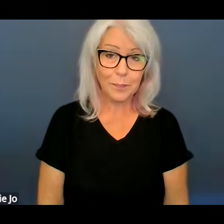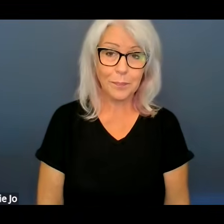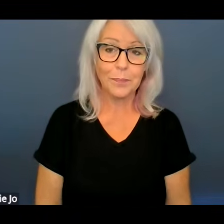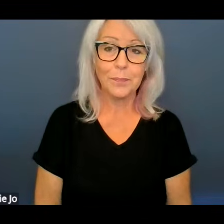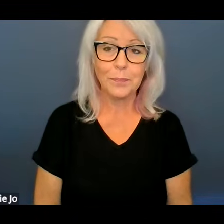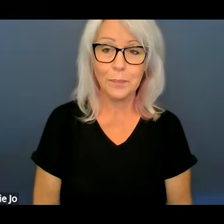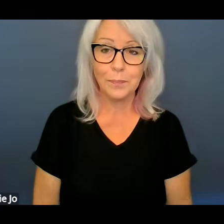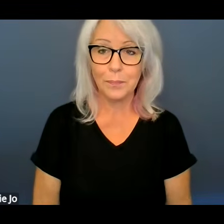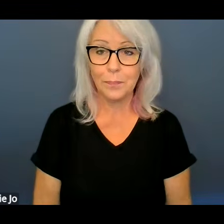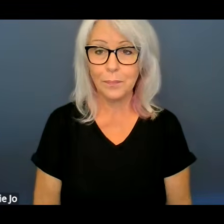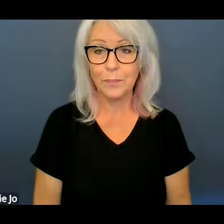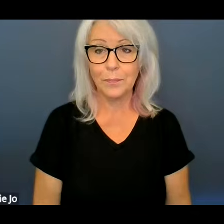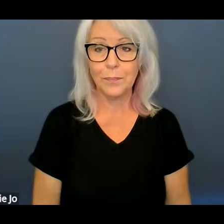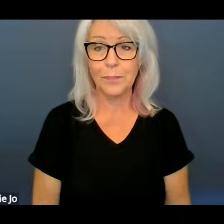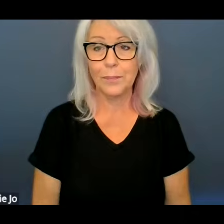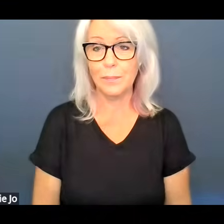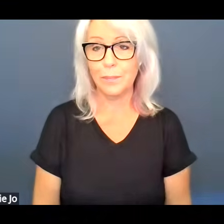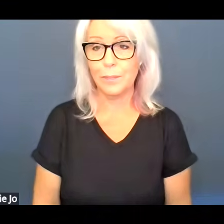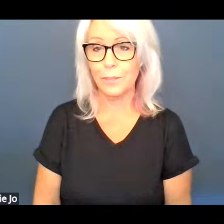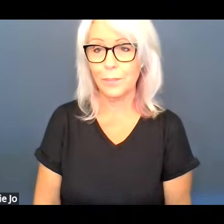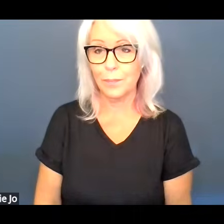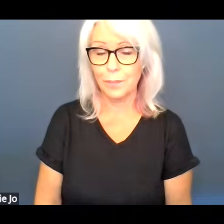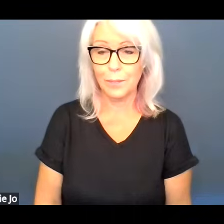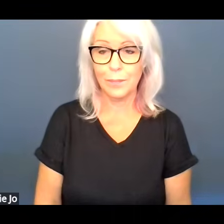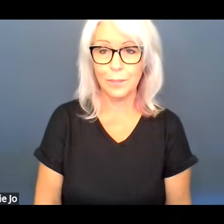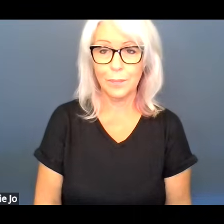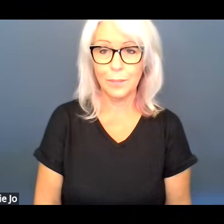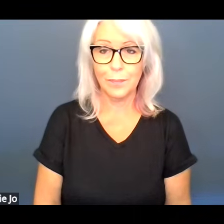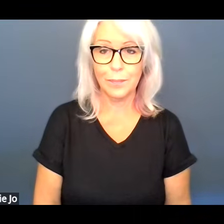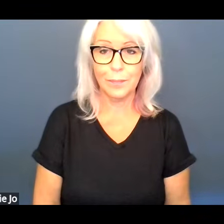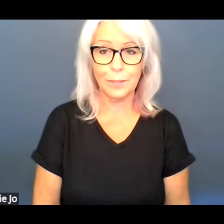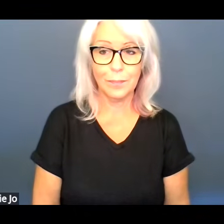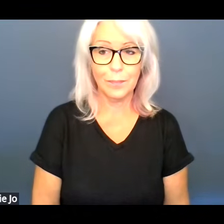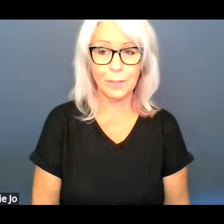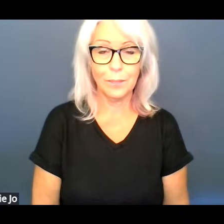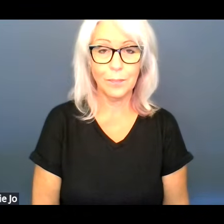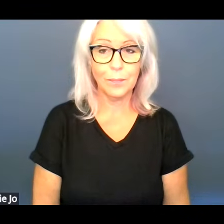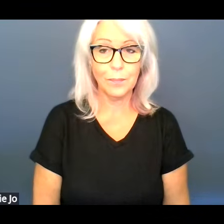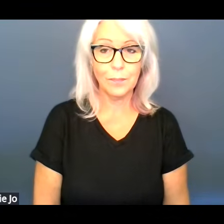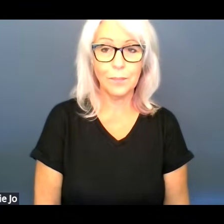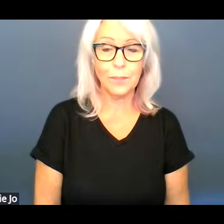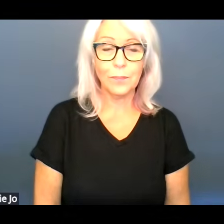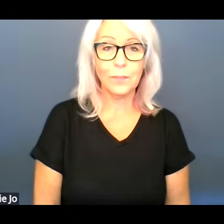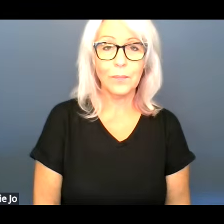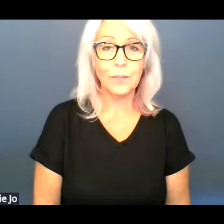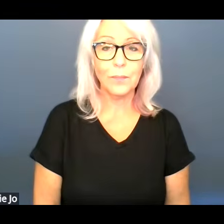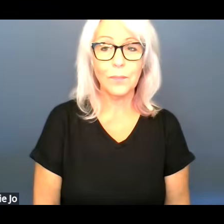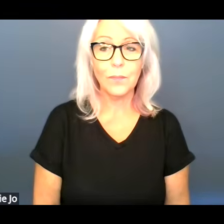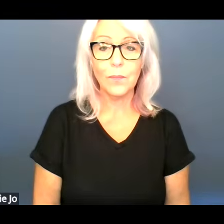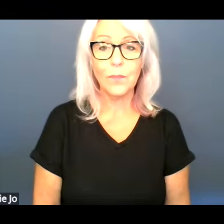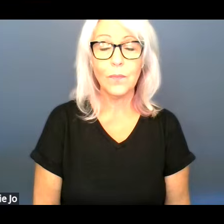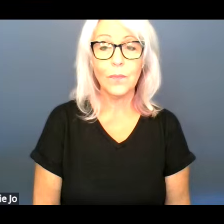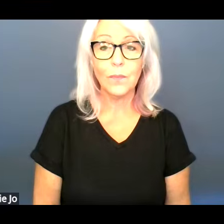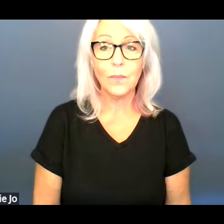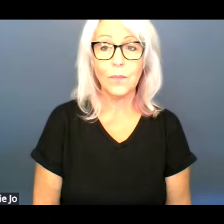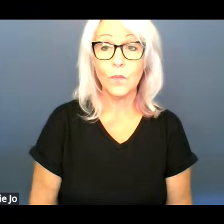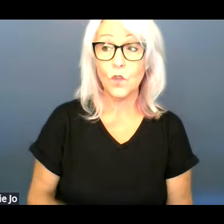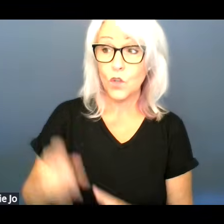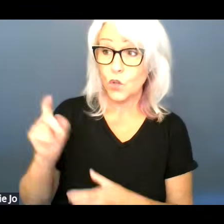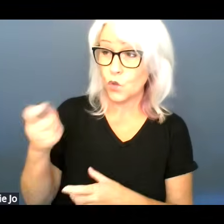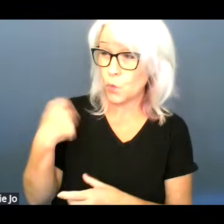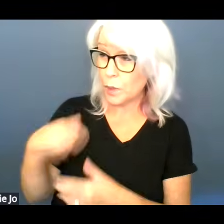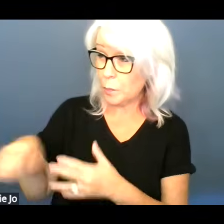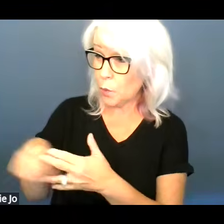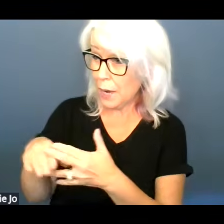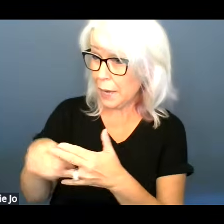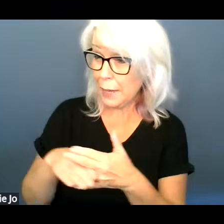Mhm. Mhm. We have we're gonna move on to public comment. Should we take a I'm break? Assuming a lot of them are